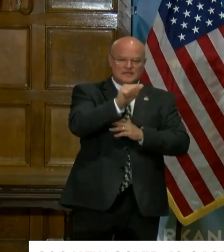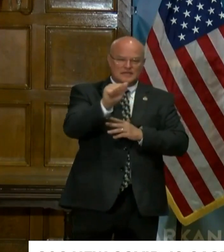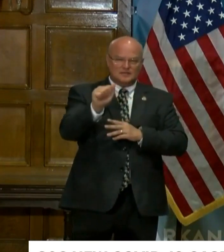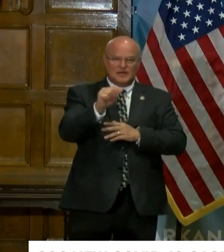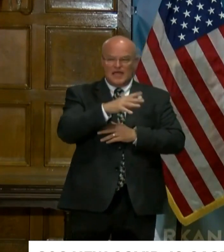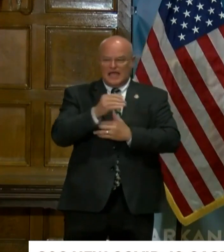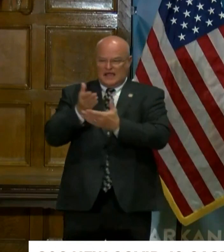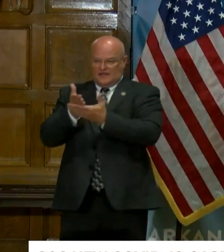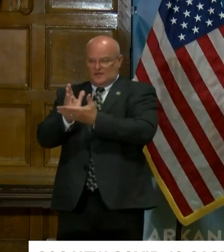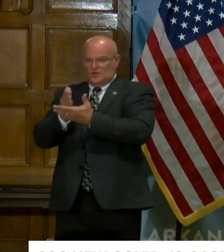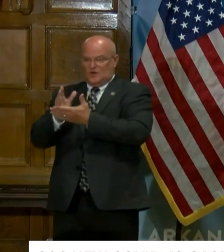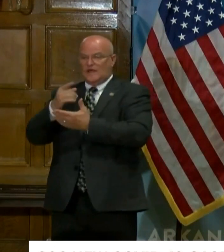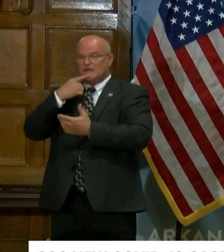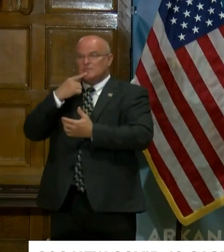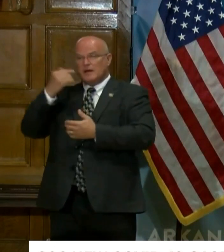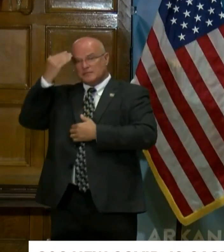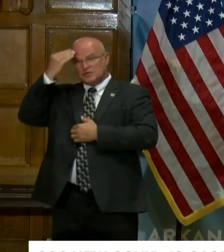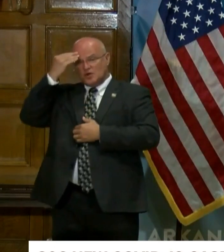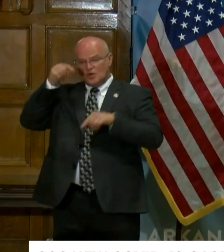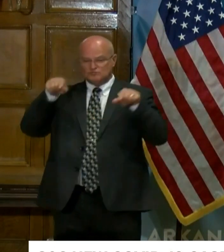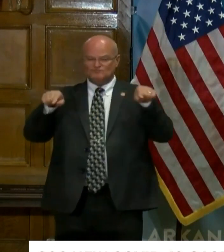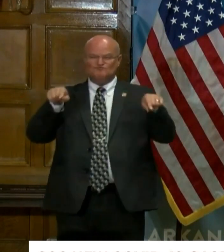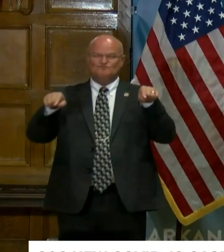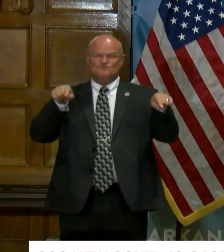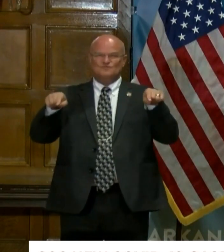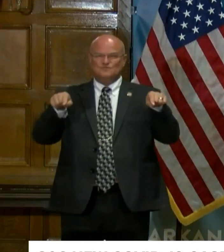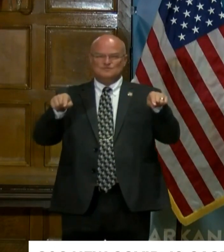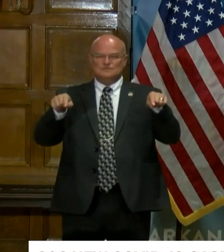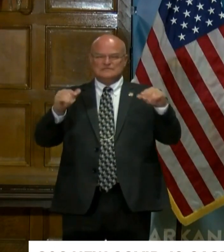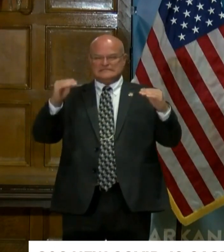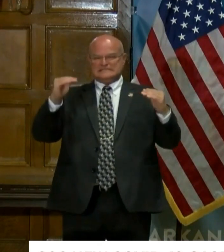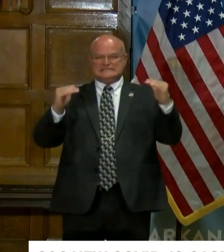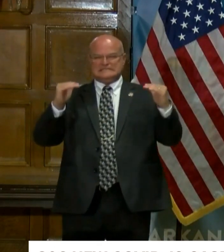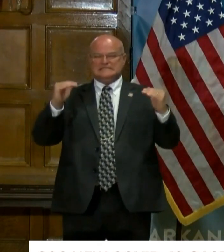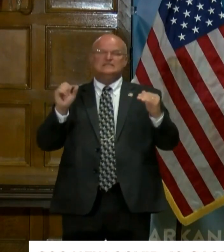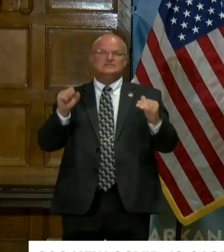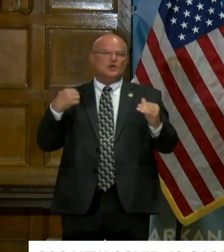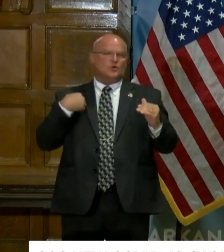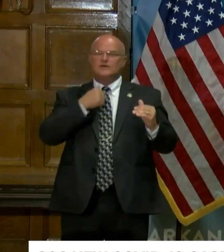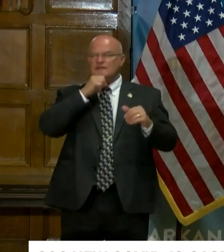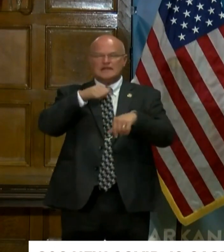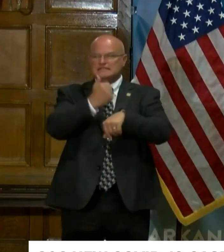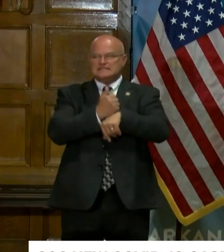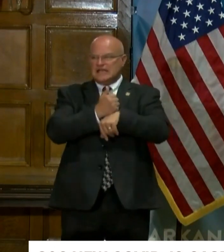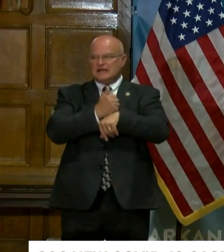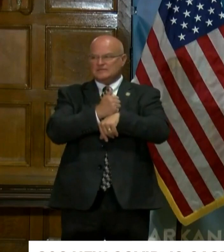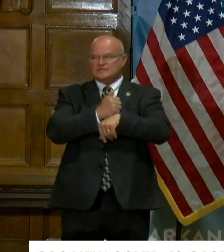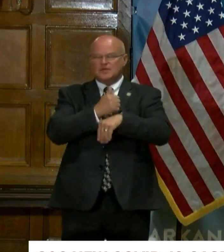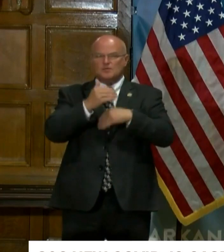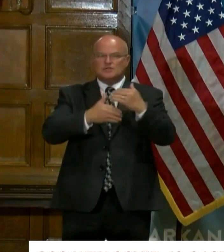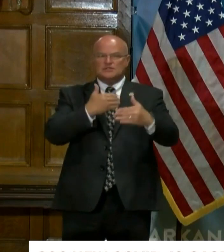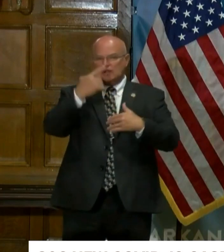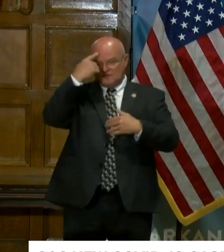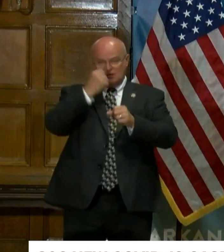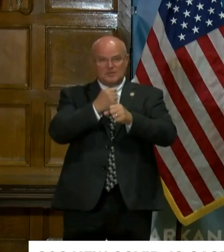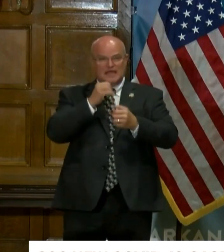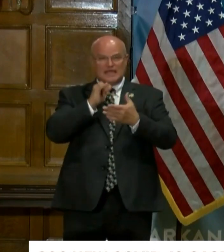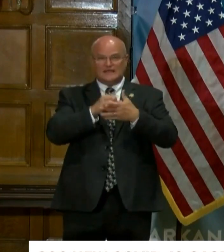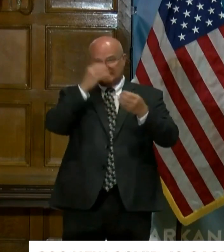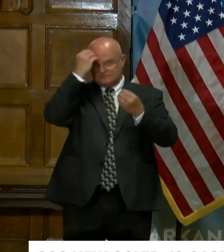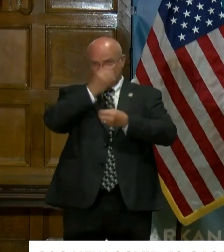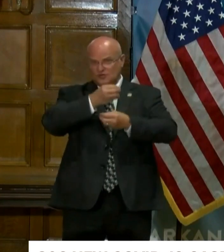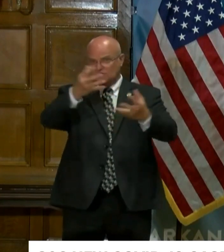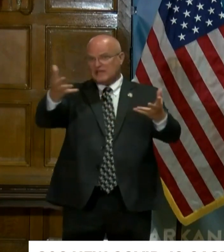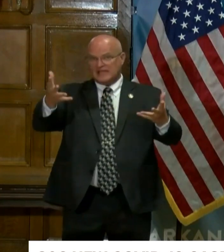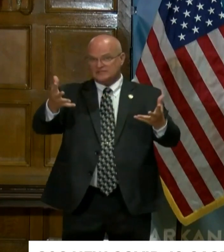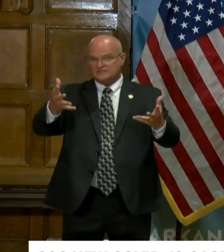the right to the public to know is always a fine balance. So we have not established a set procedure for making those